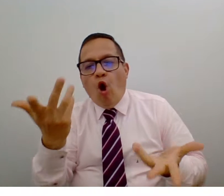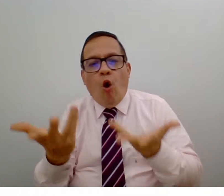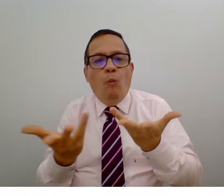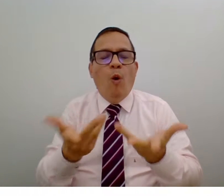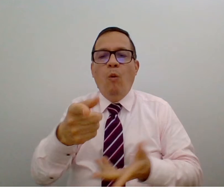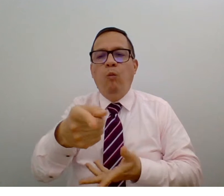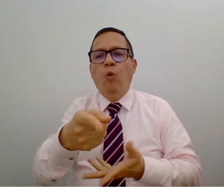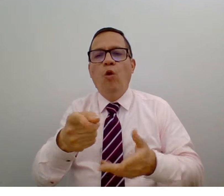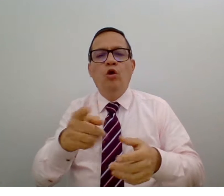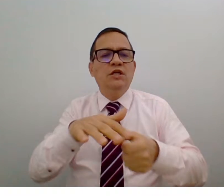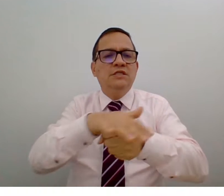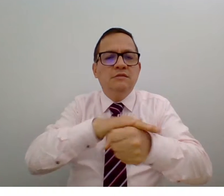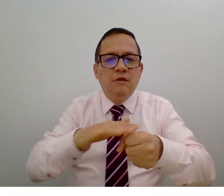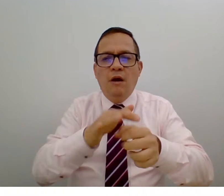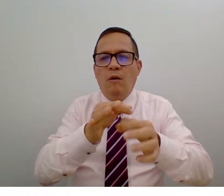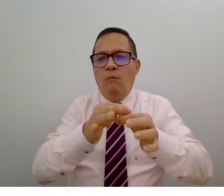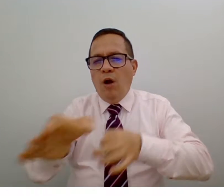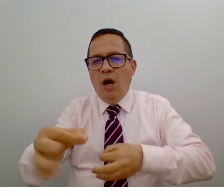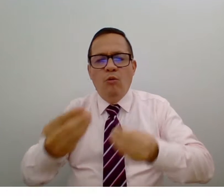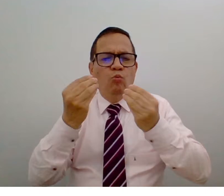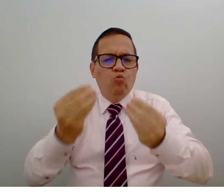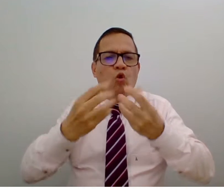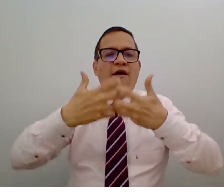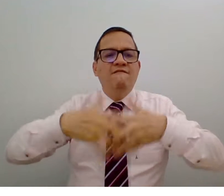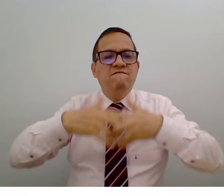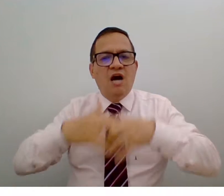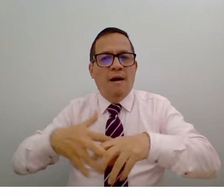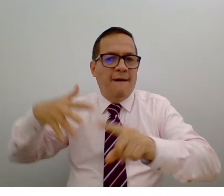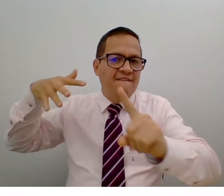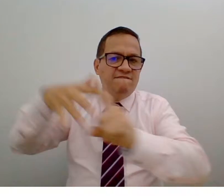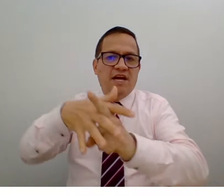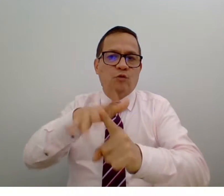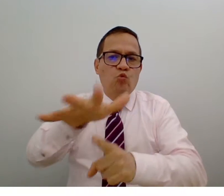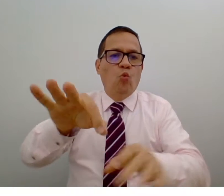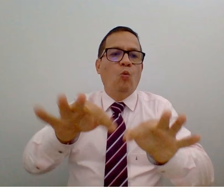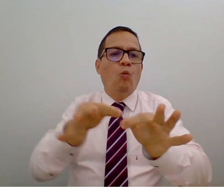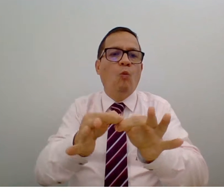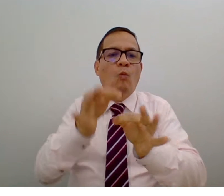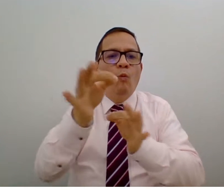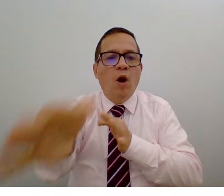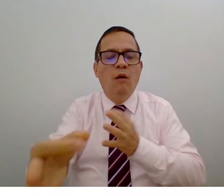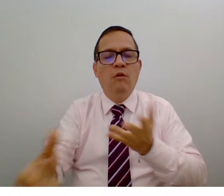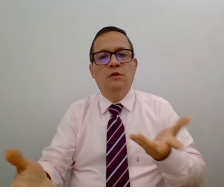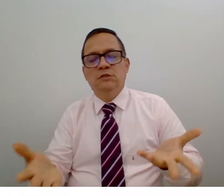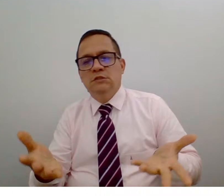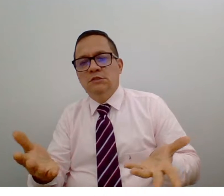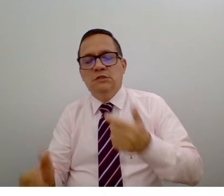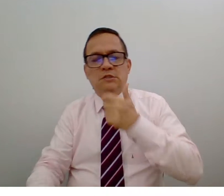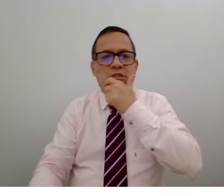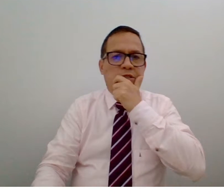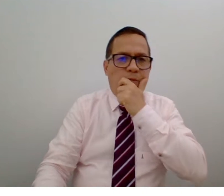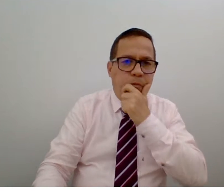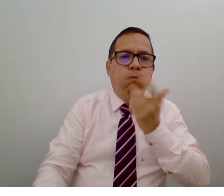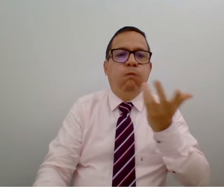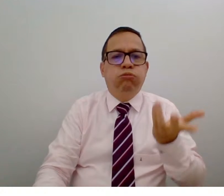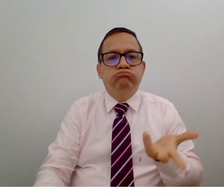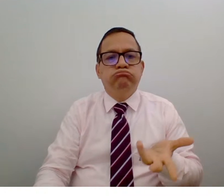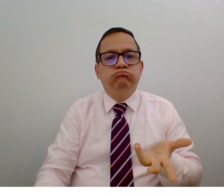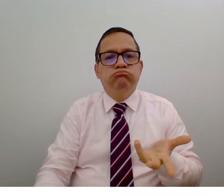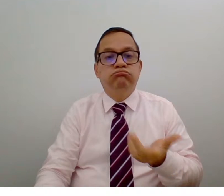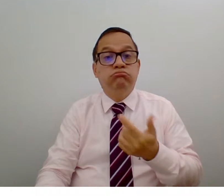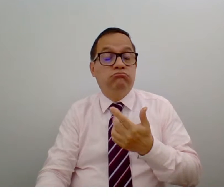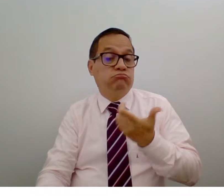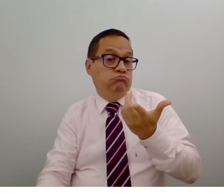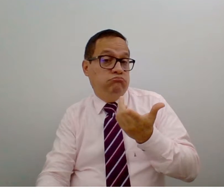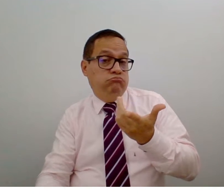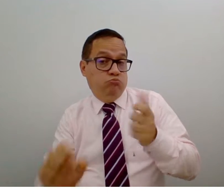overharvesting and/or industrialization have affected the region where you live. Use pictures to illustrate your fable. You